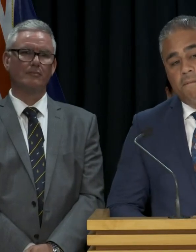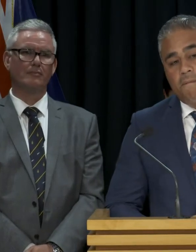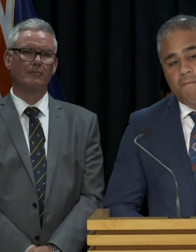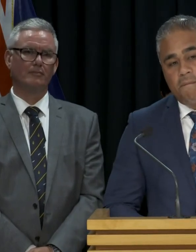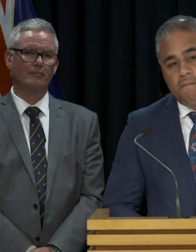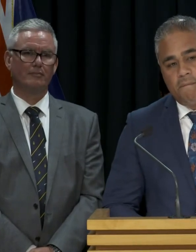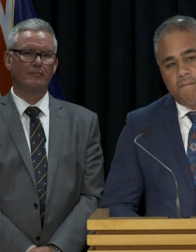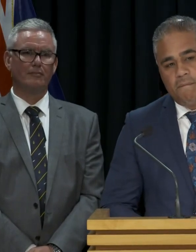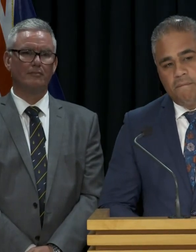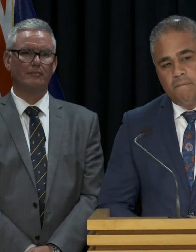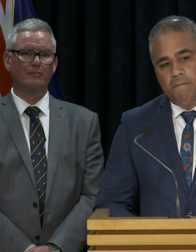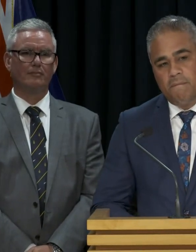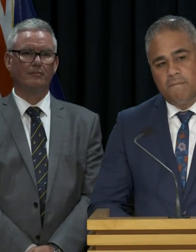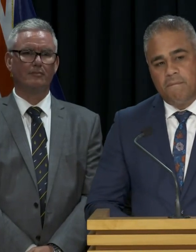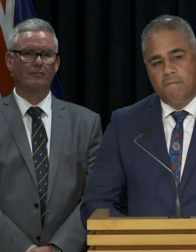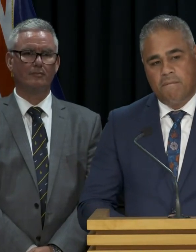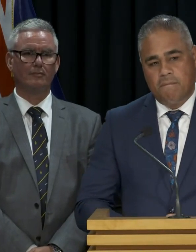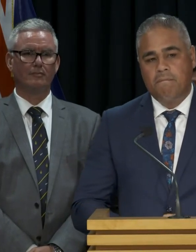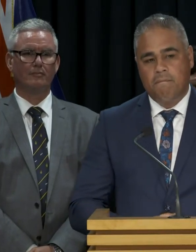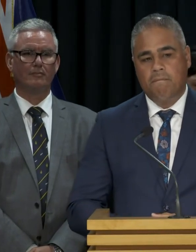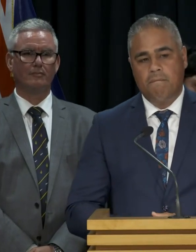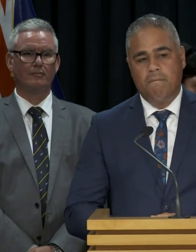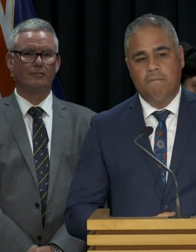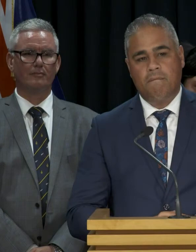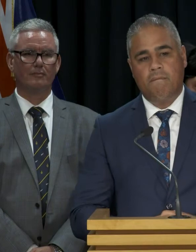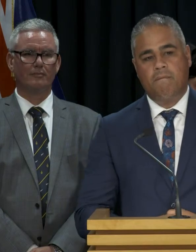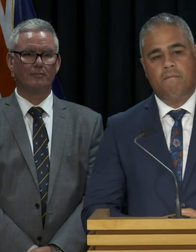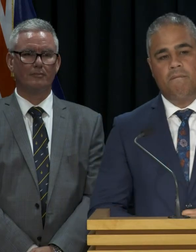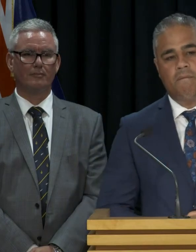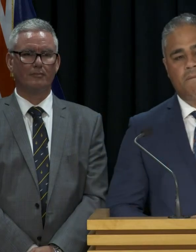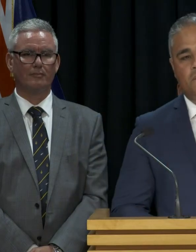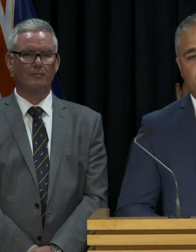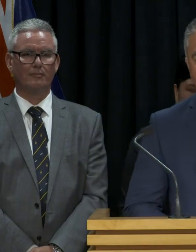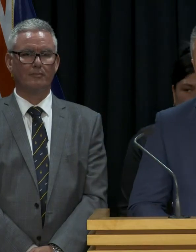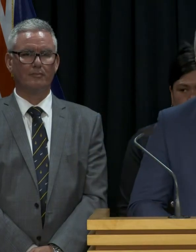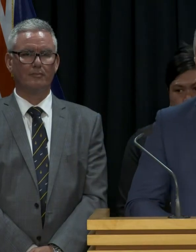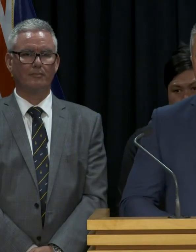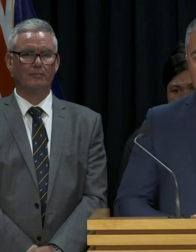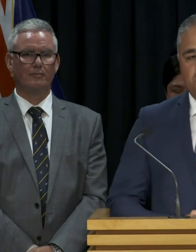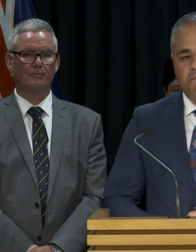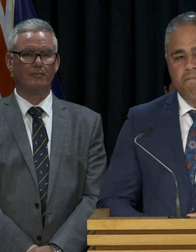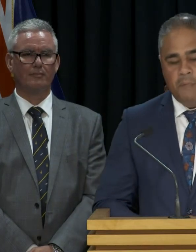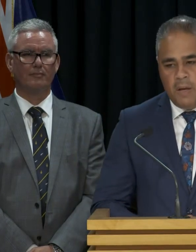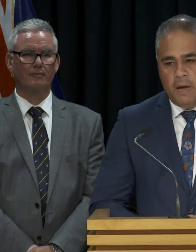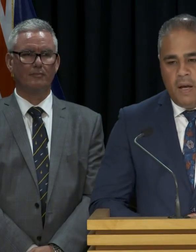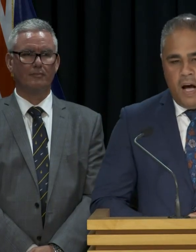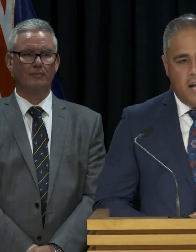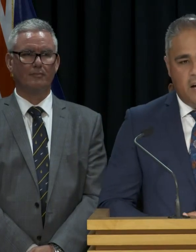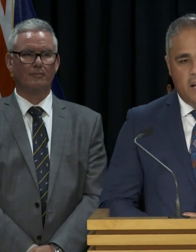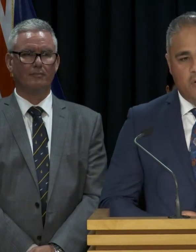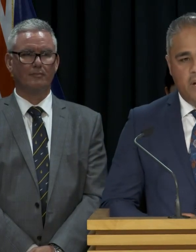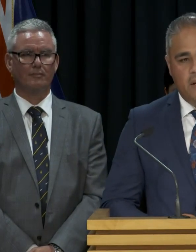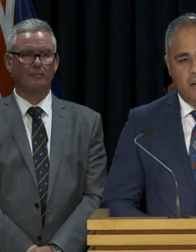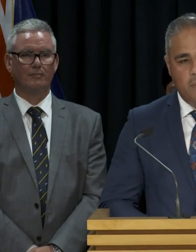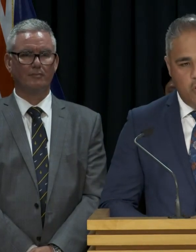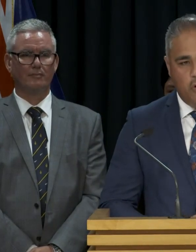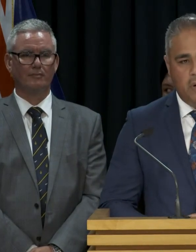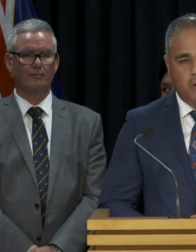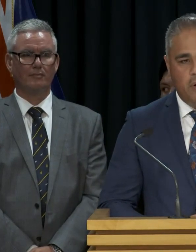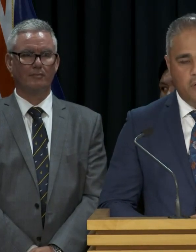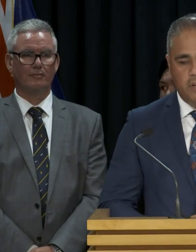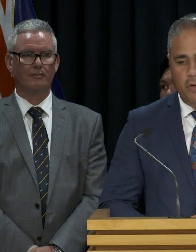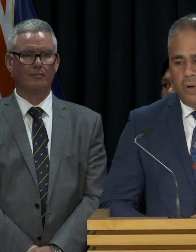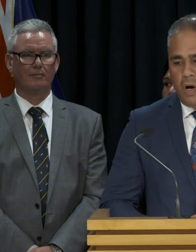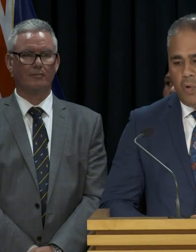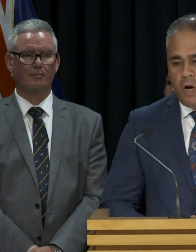Tētahi ope Māori roto I te ope kātua, hei whakamaumahara ki te rua te kaumāwara. Ne? Ai, kāre kore. E mōhio